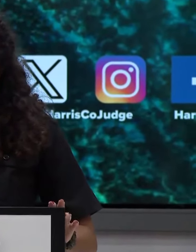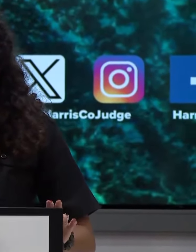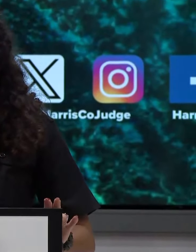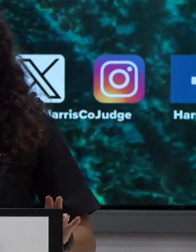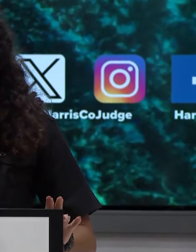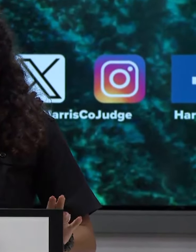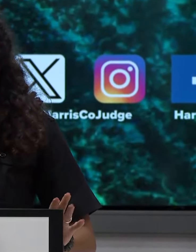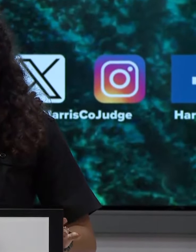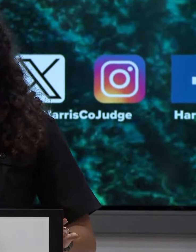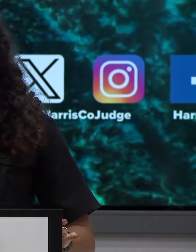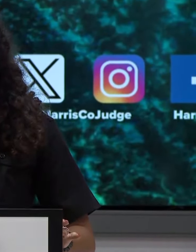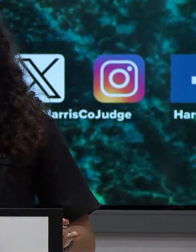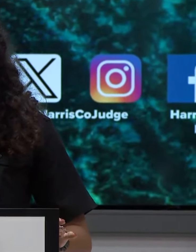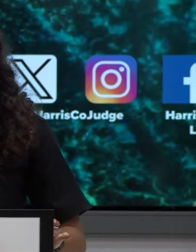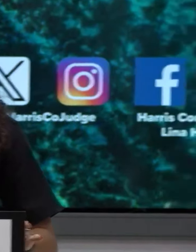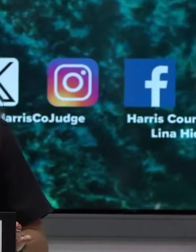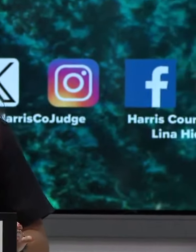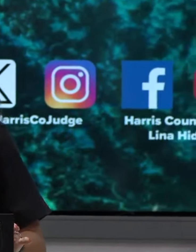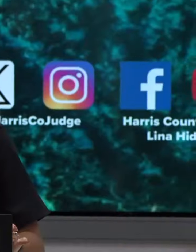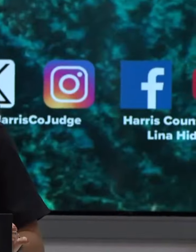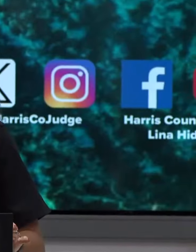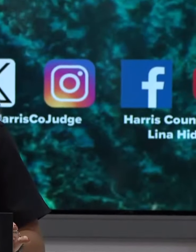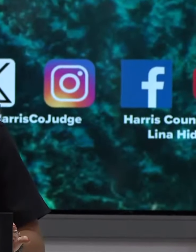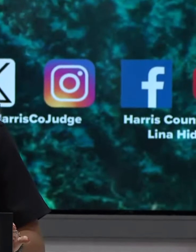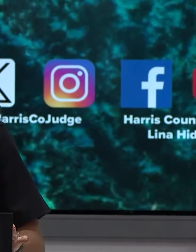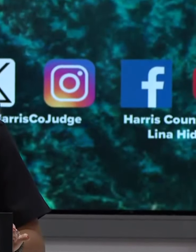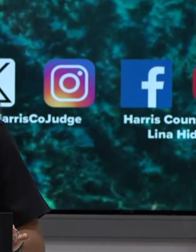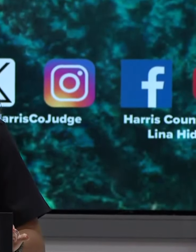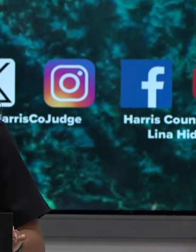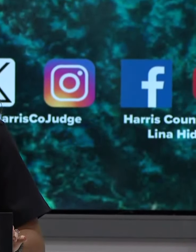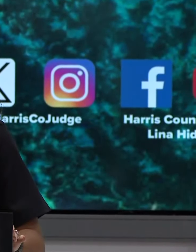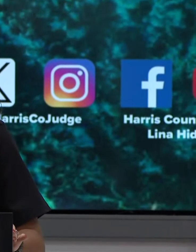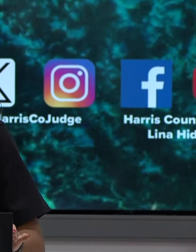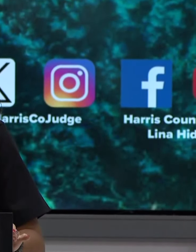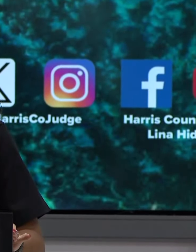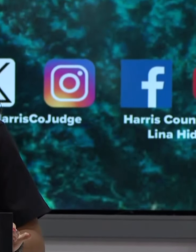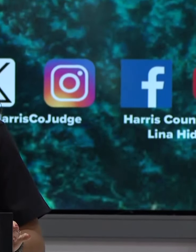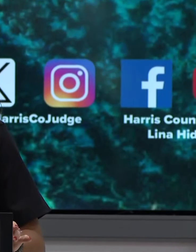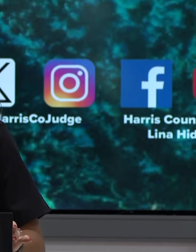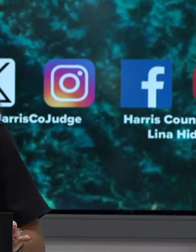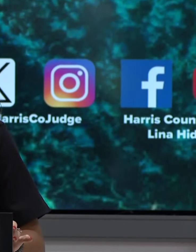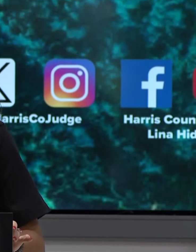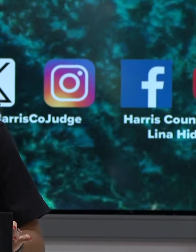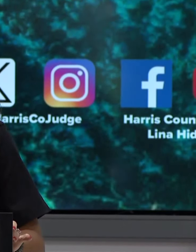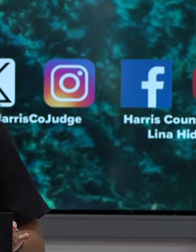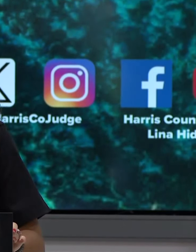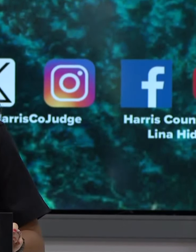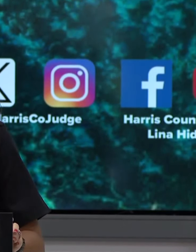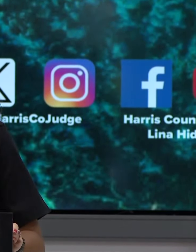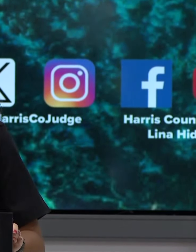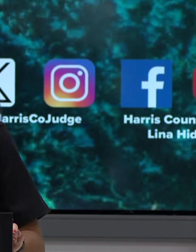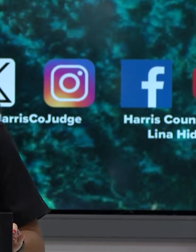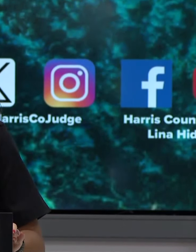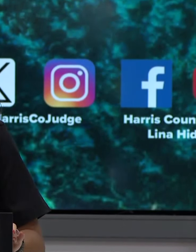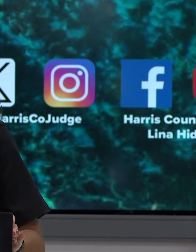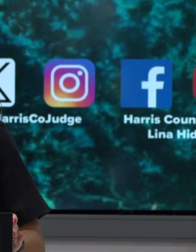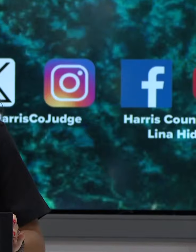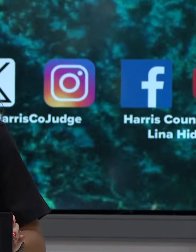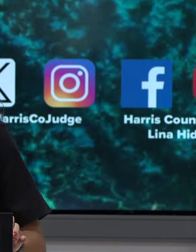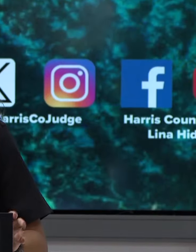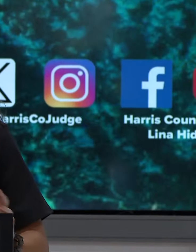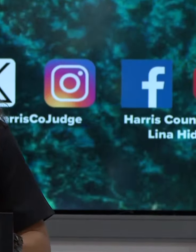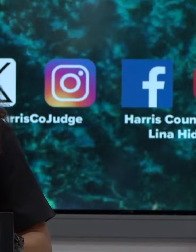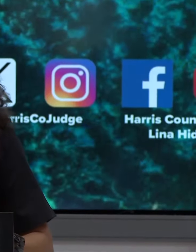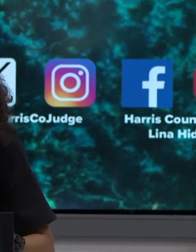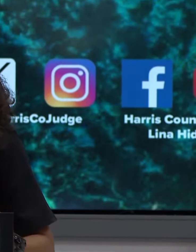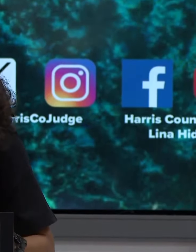timeline, vulnerable populations, why were mutual assistance crews not staged before the storm? So I